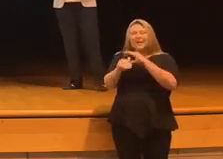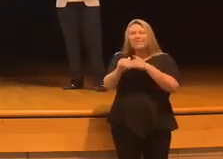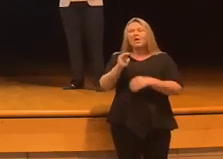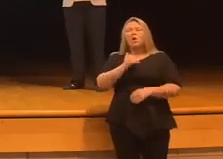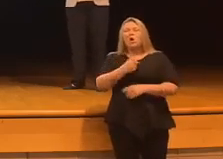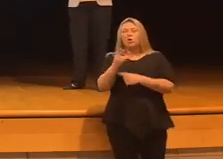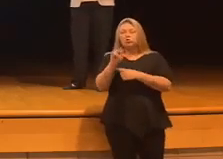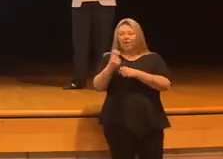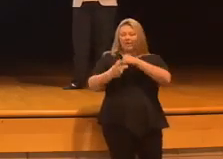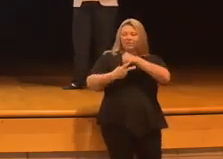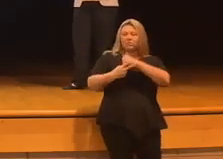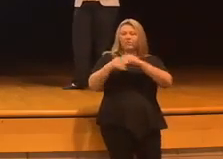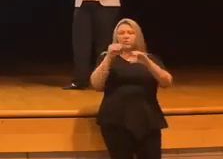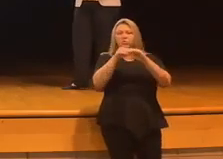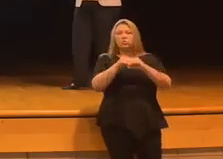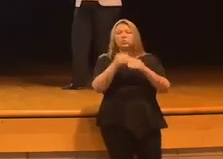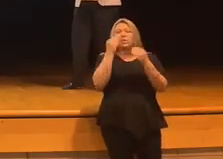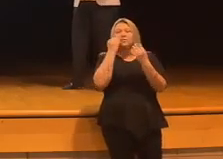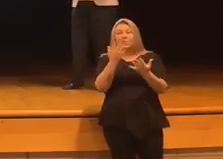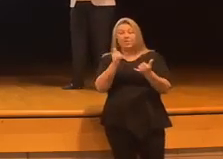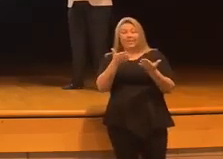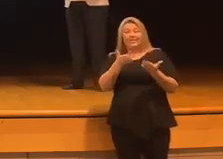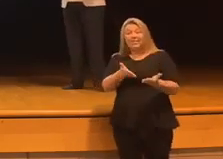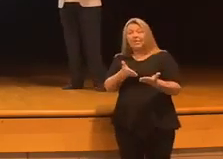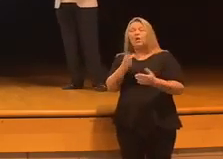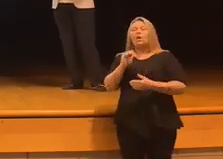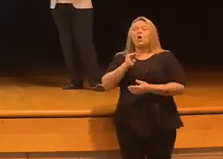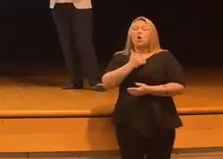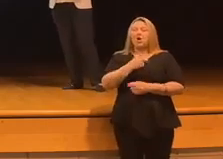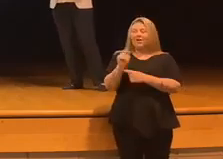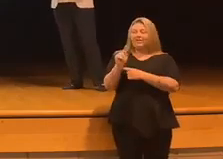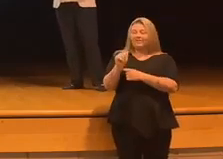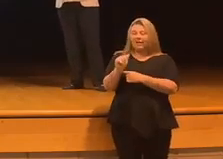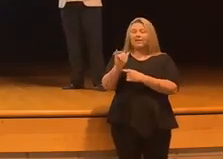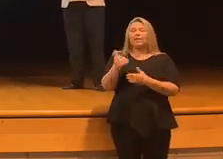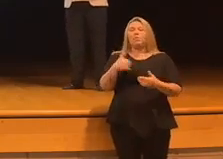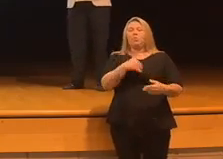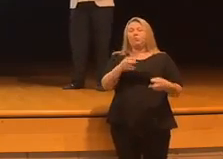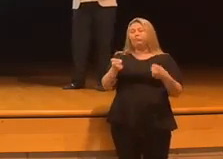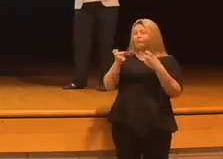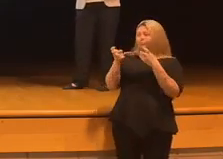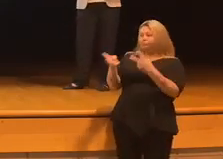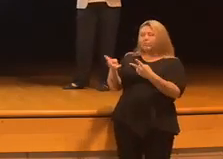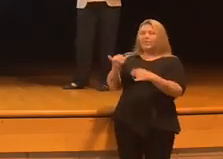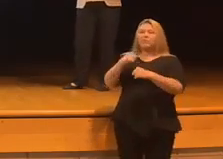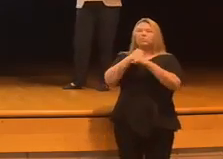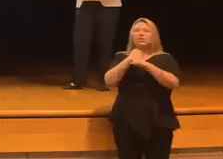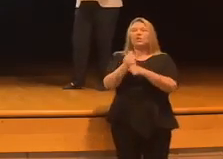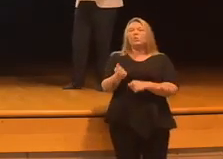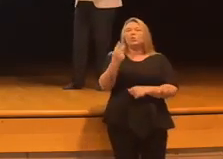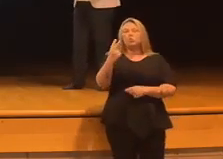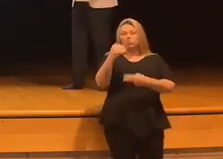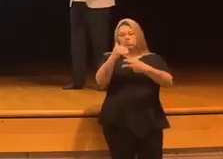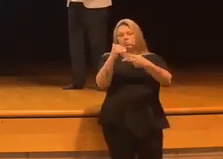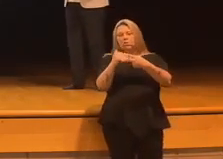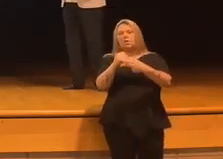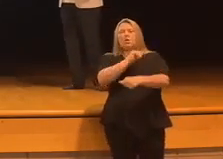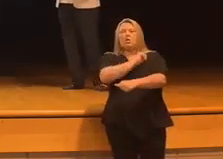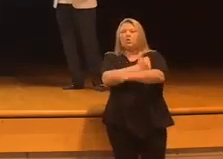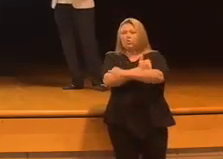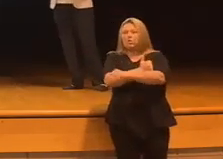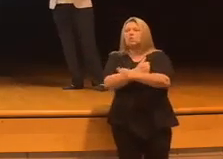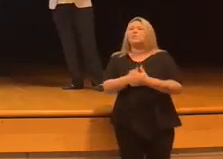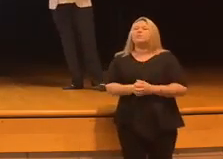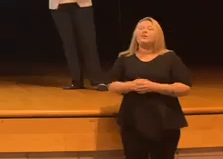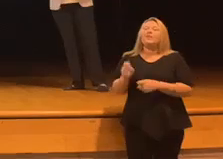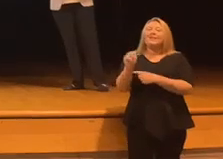and there are some confidential student data that could be in there, and that is protected with two-factor authentication. NC